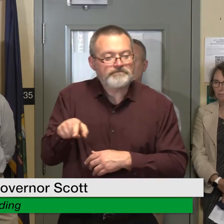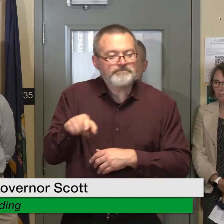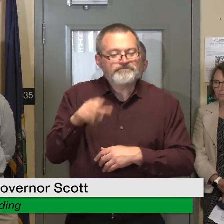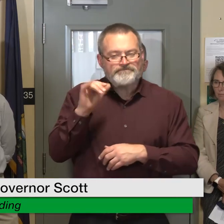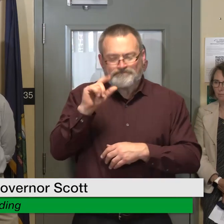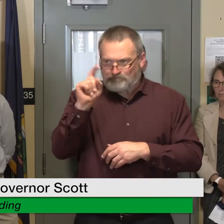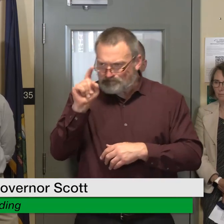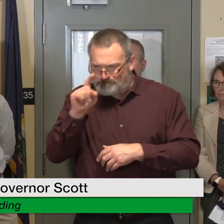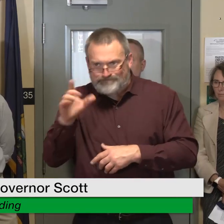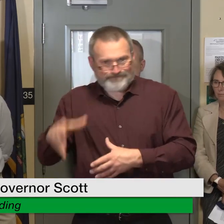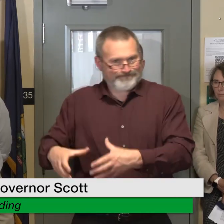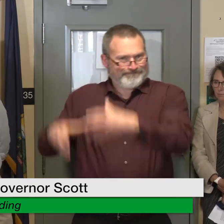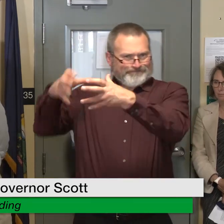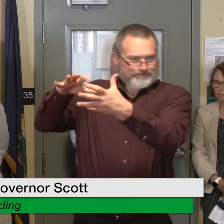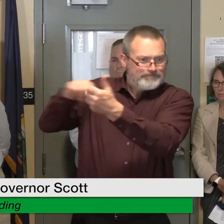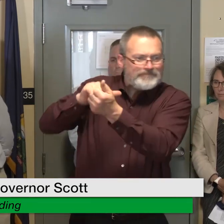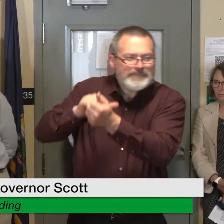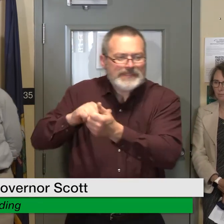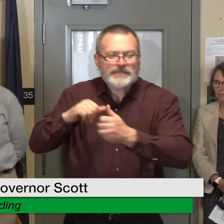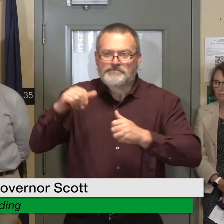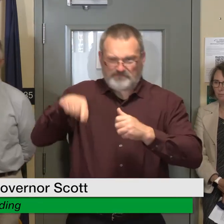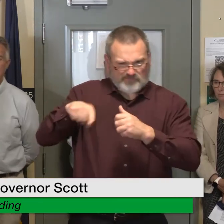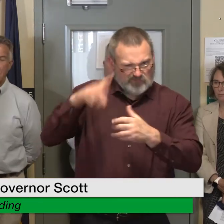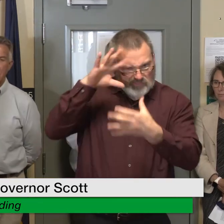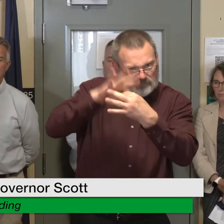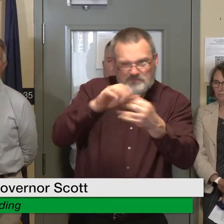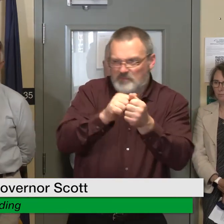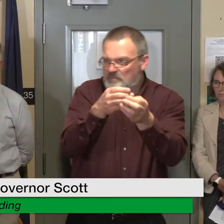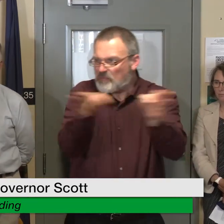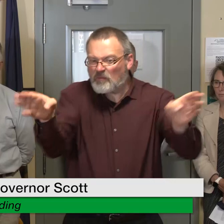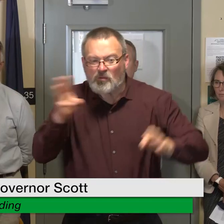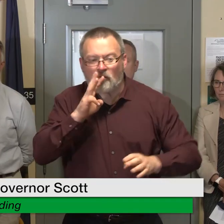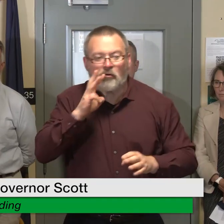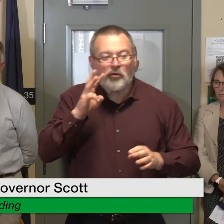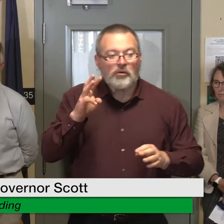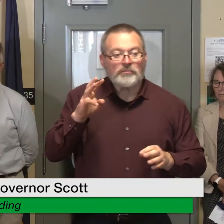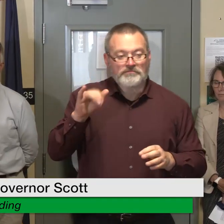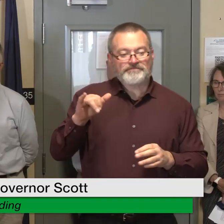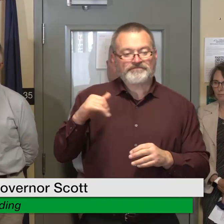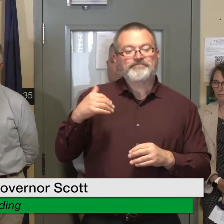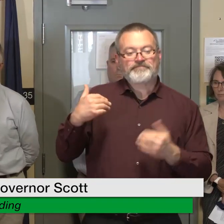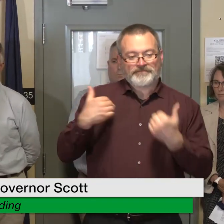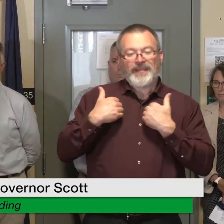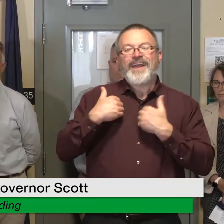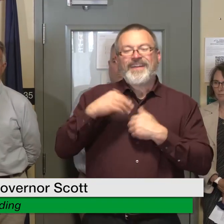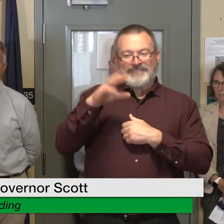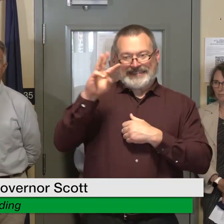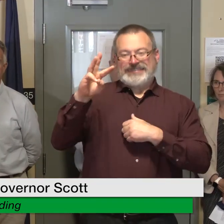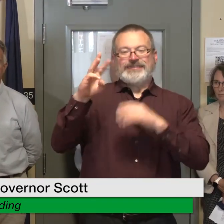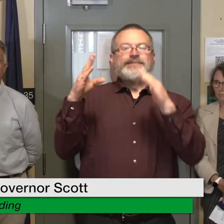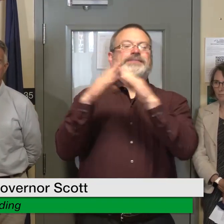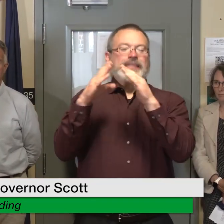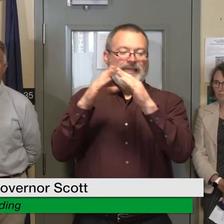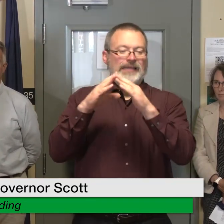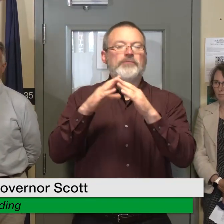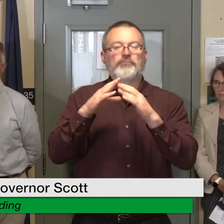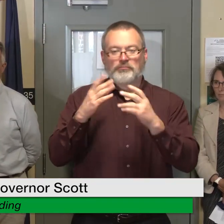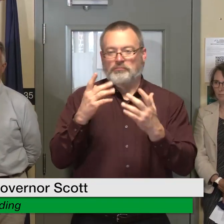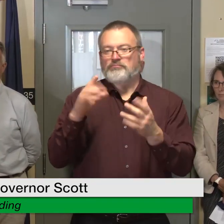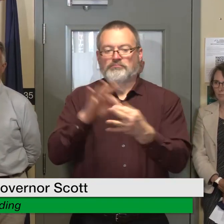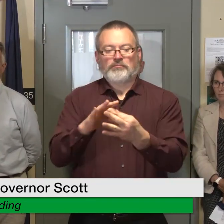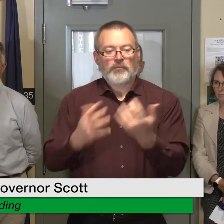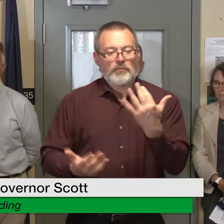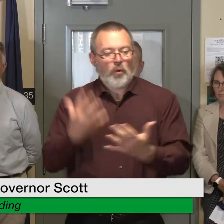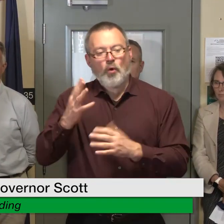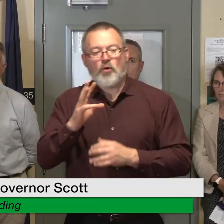repair public drinking water systems. Currently, there are 6 boil water notices that are active. This includes 3